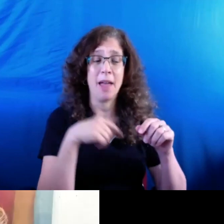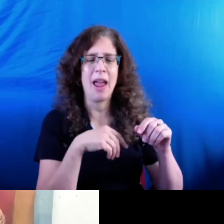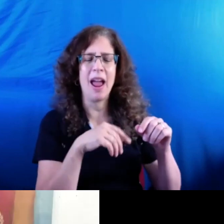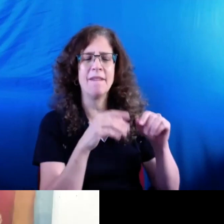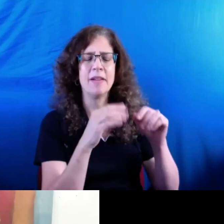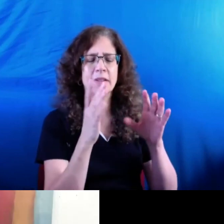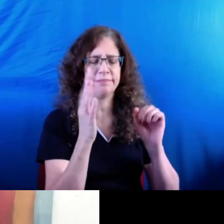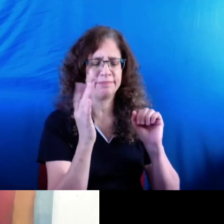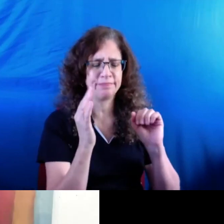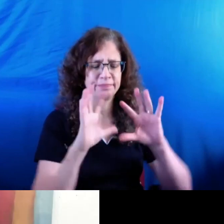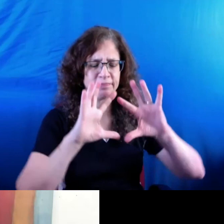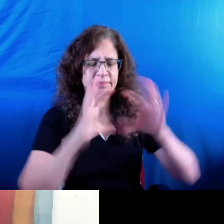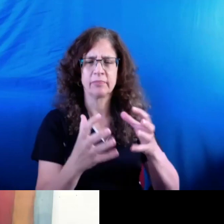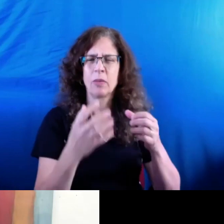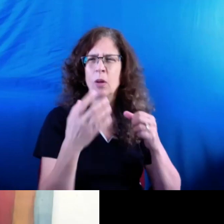With MAP,